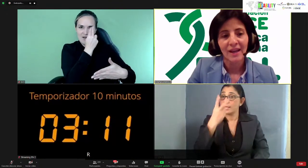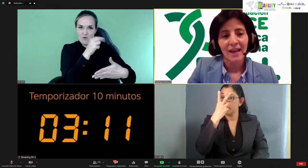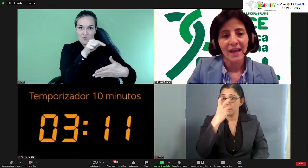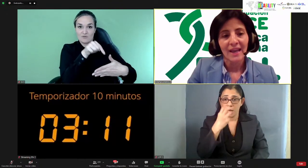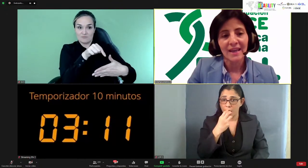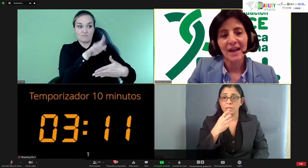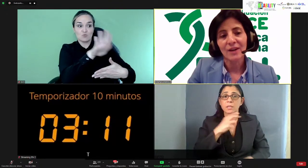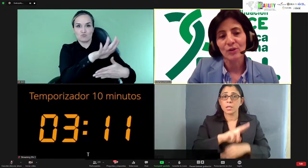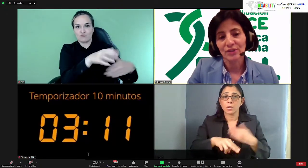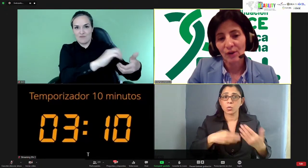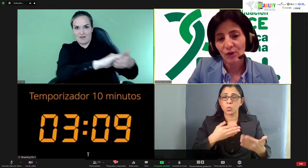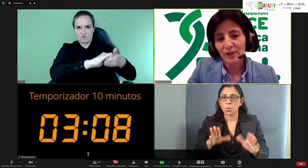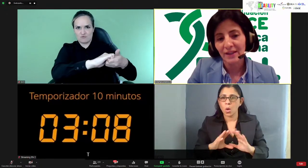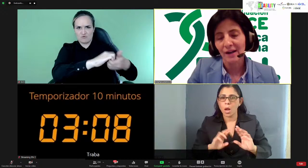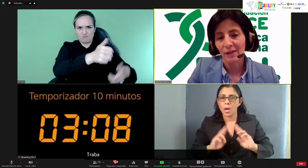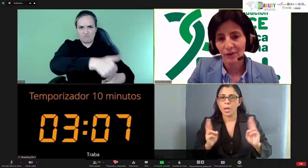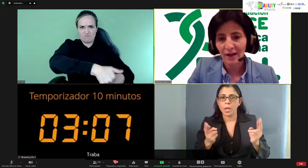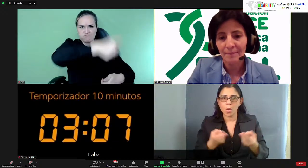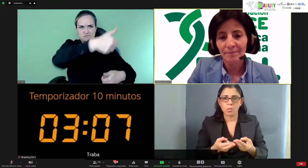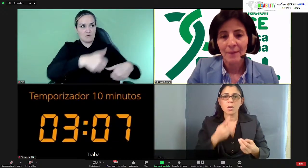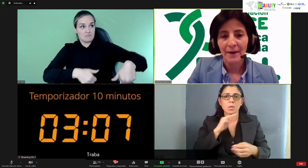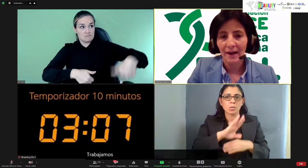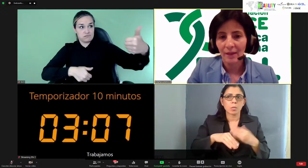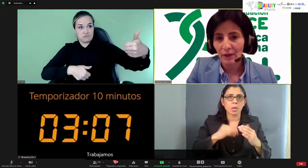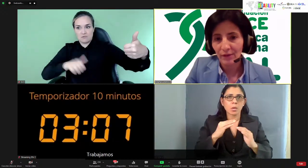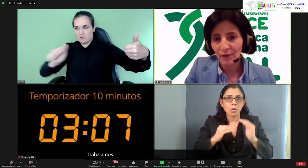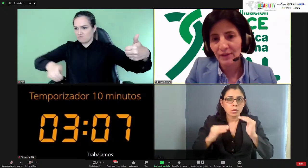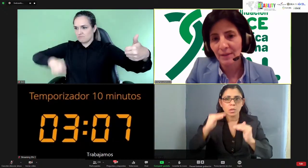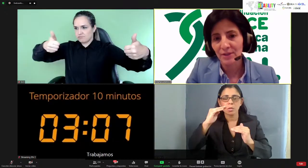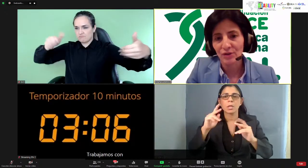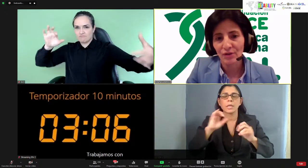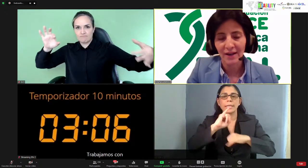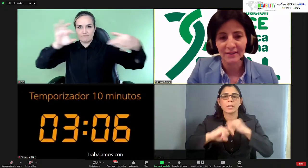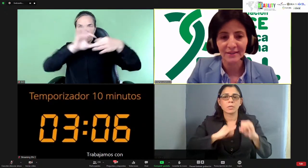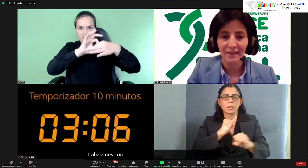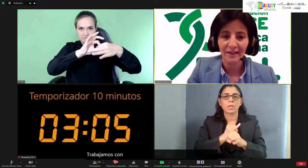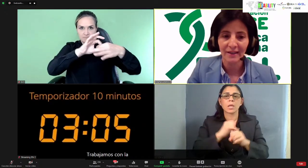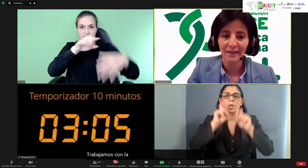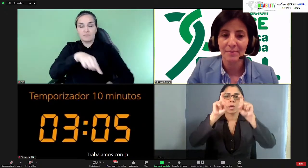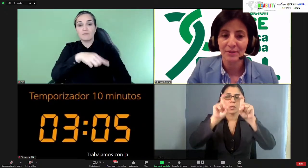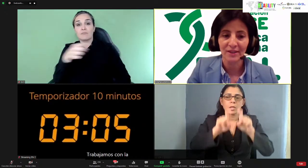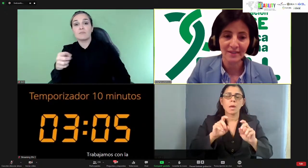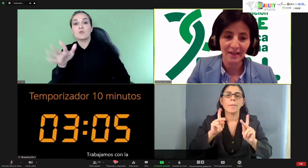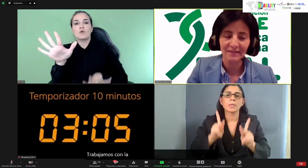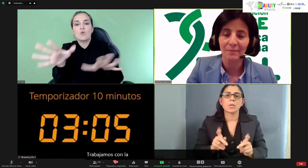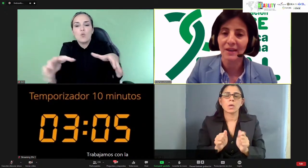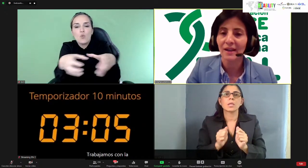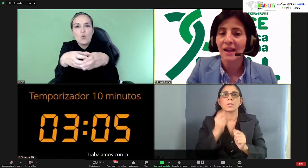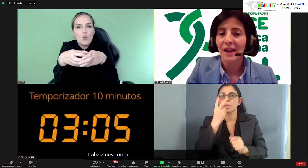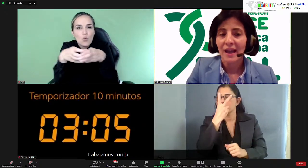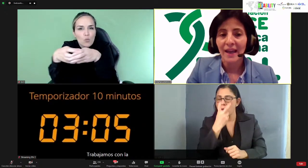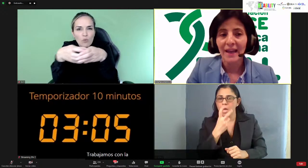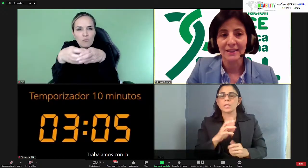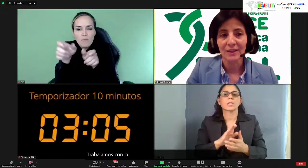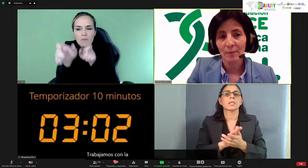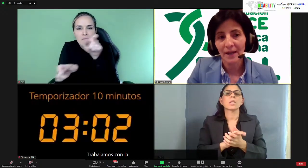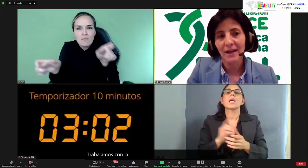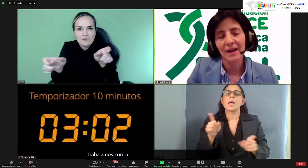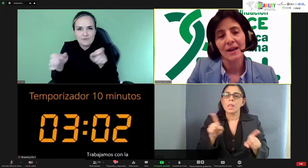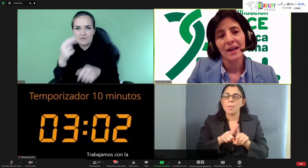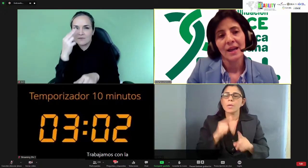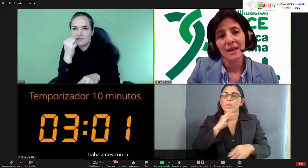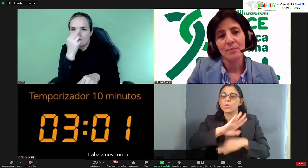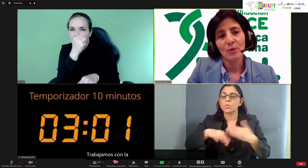representing the blind people of the region and the international council for the education of blind